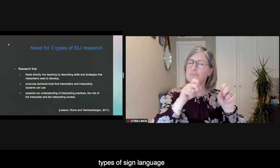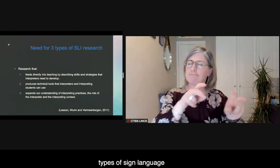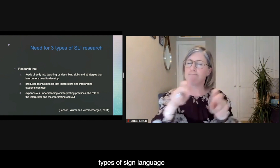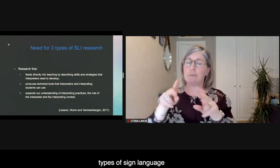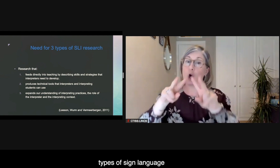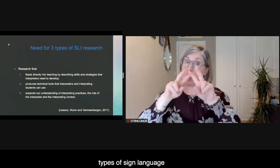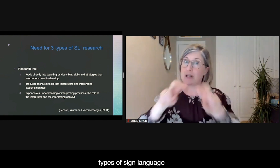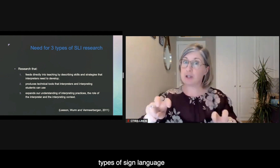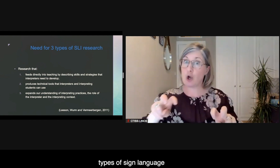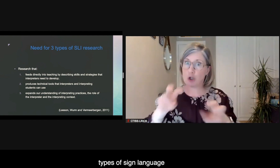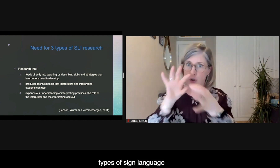interpreting research.